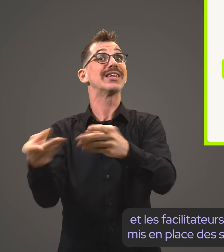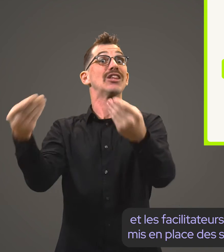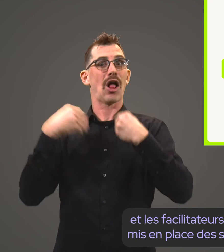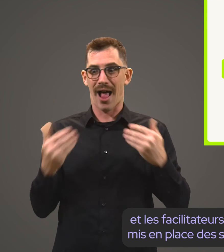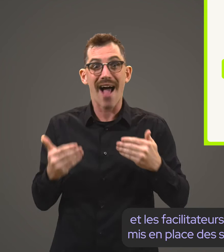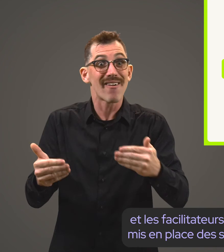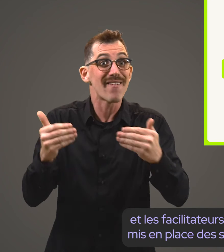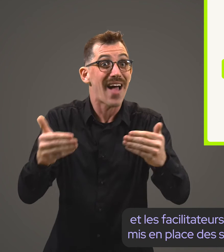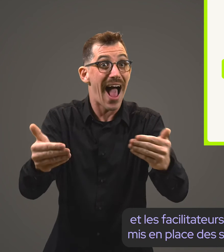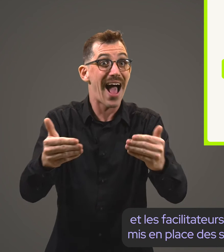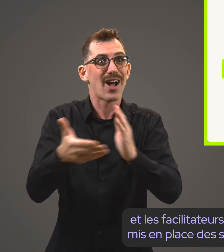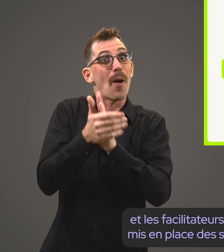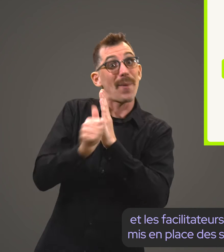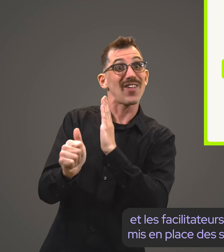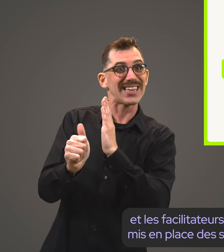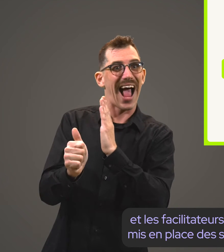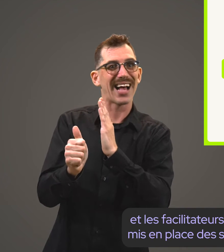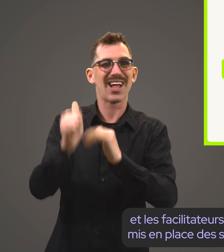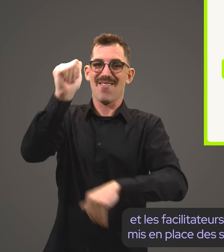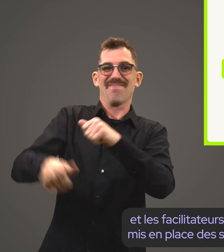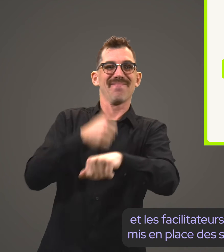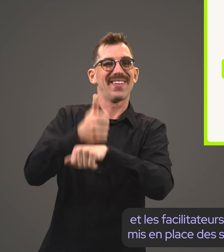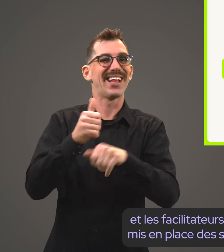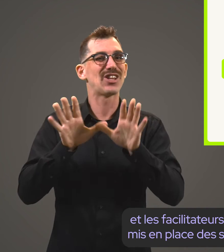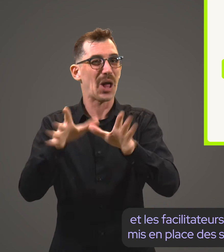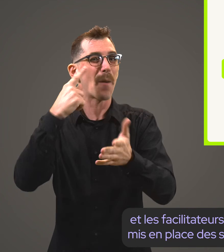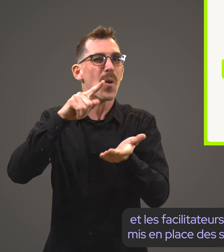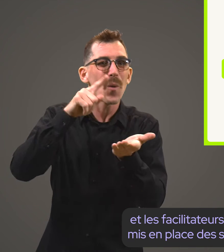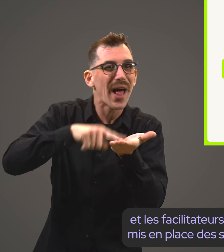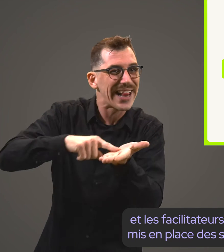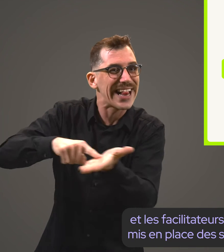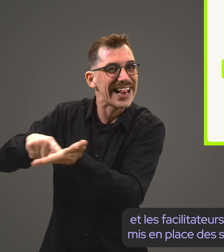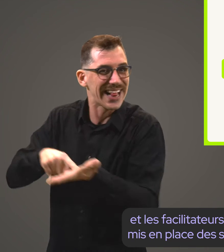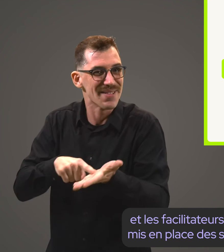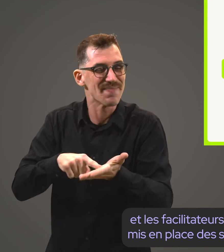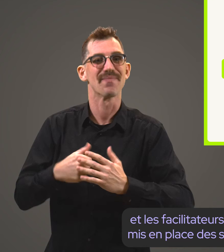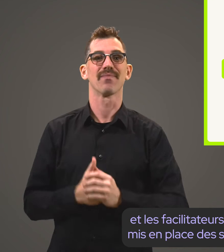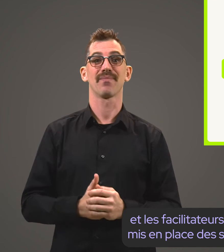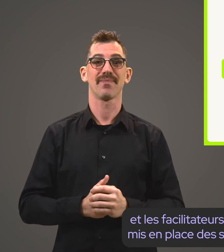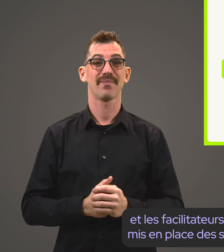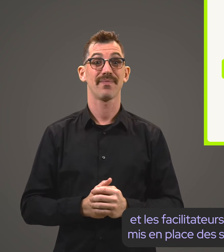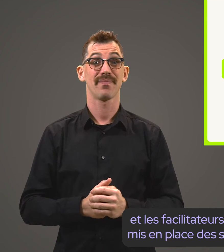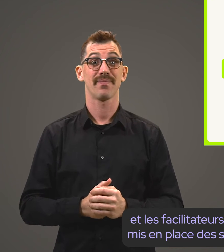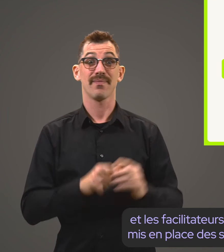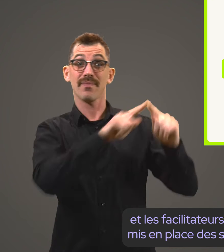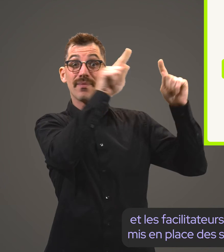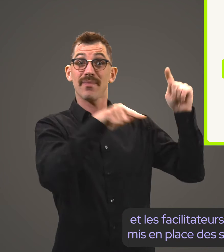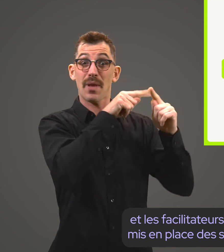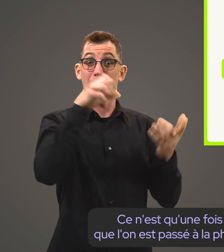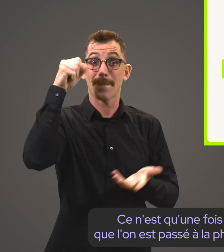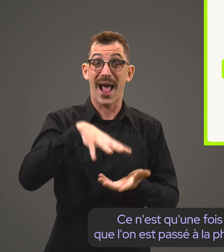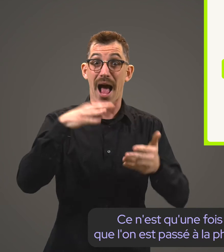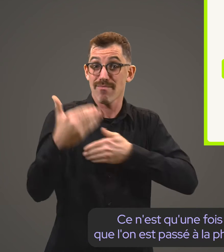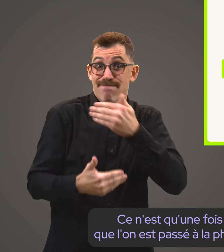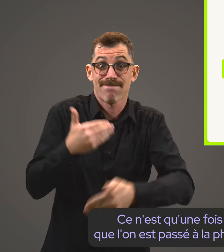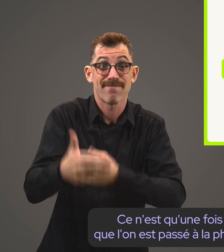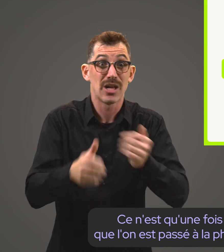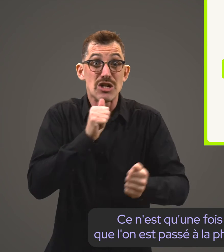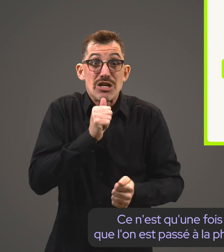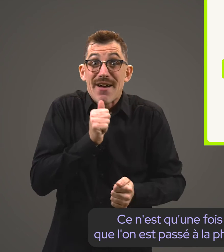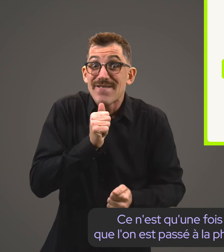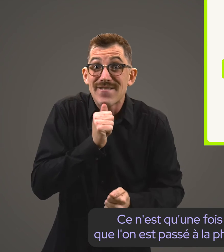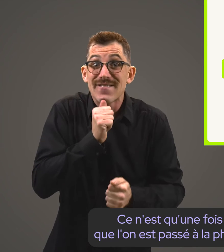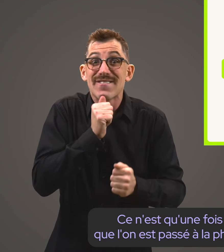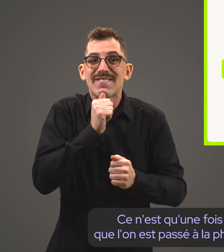and facilitators to the performance and put strategies in place to address these. Only once